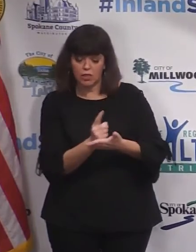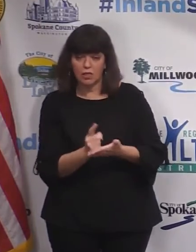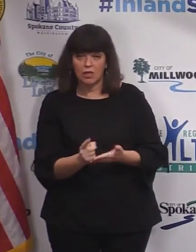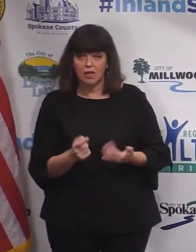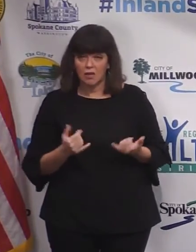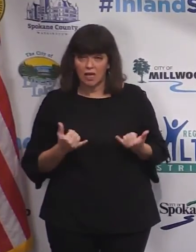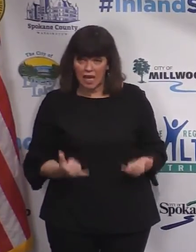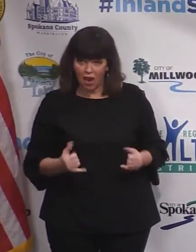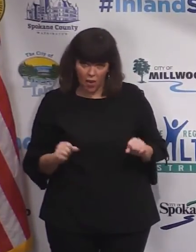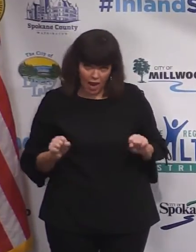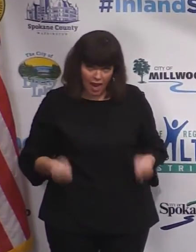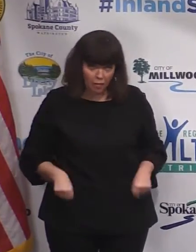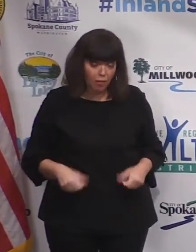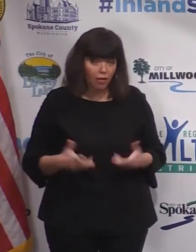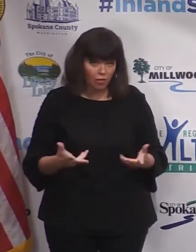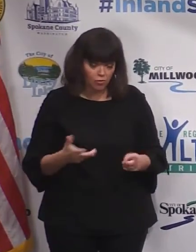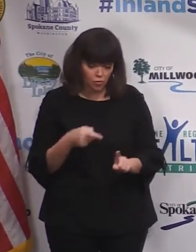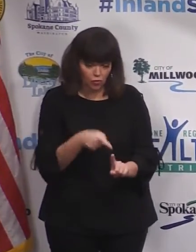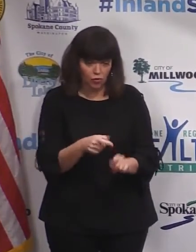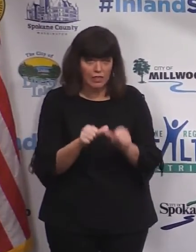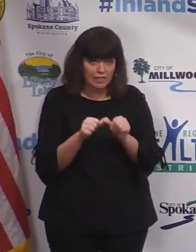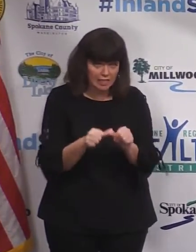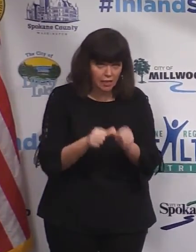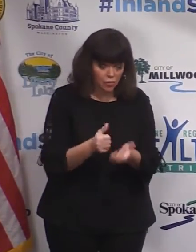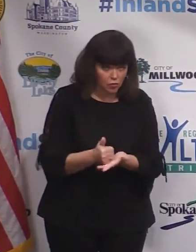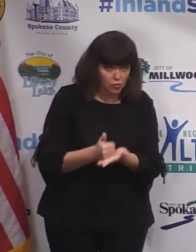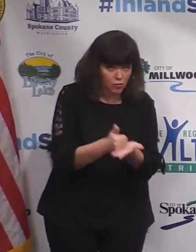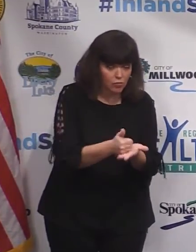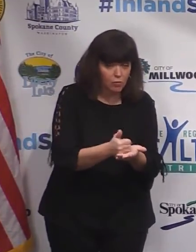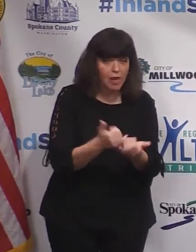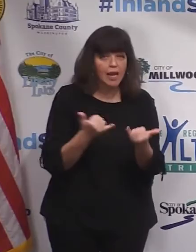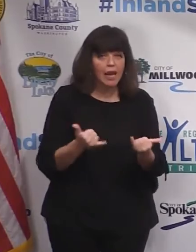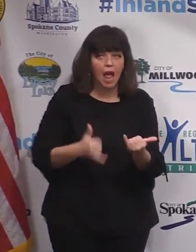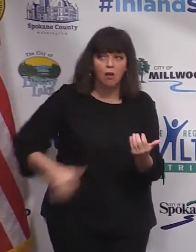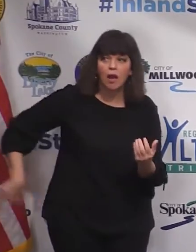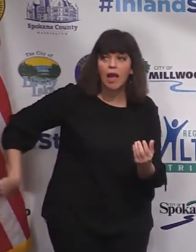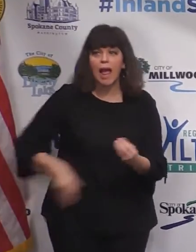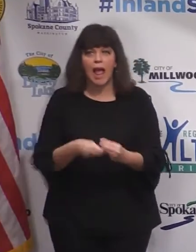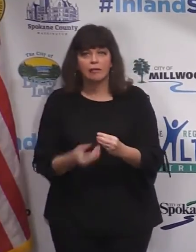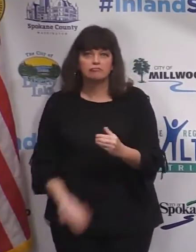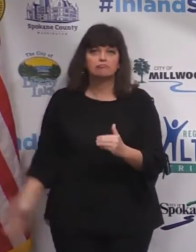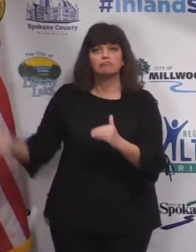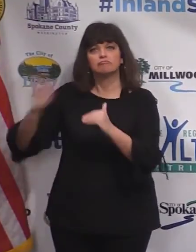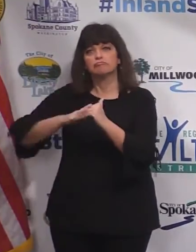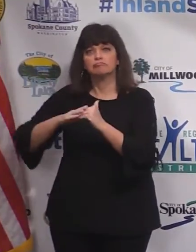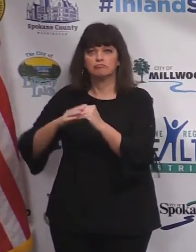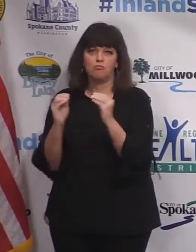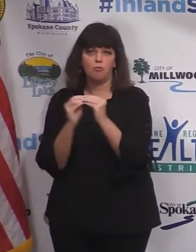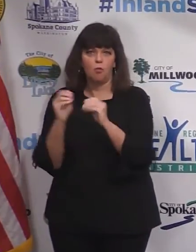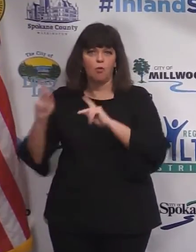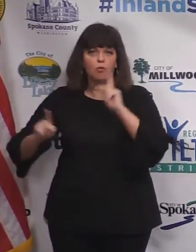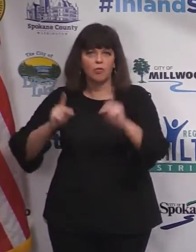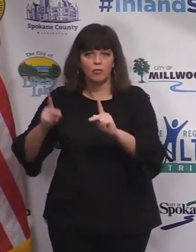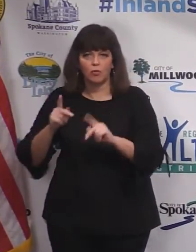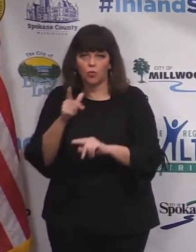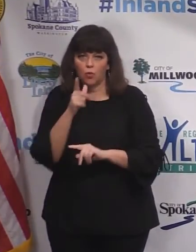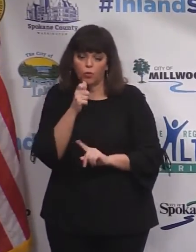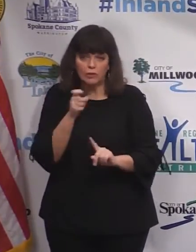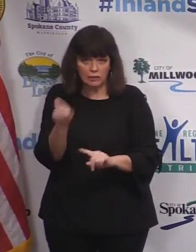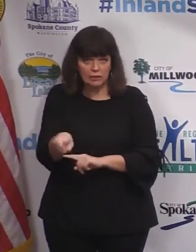all of those folks and this wave of newly vulnerable individuals that are turning to food banks for help.